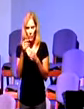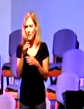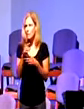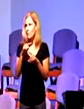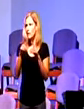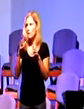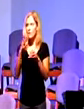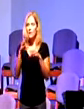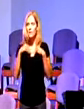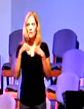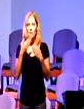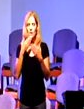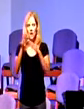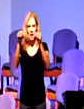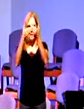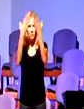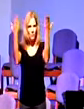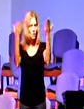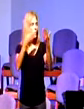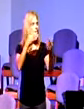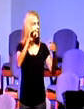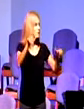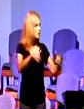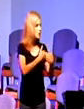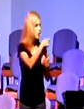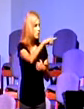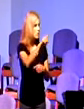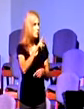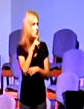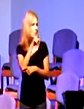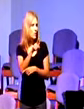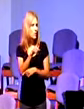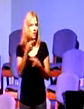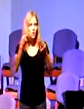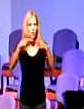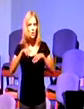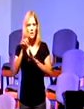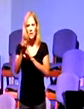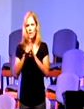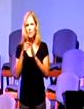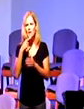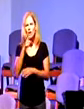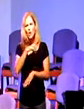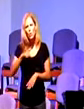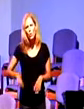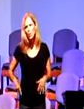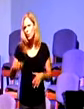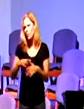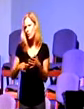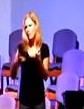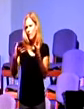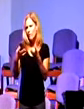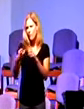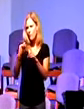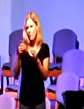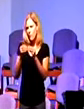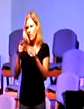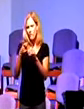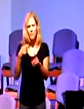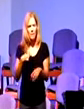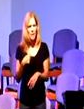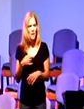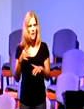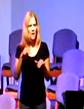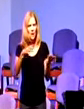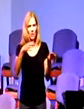receive the gospel. And so I would challenge you to really, during this season, to say, Lord, what more would you have me to do?